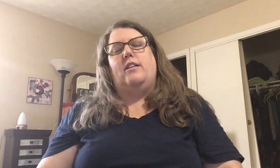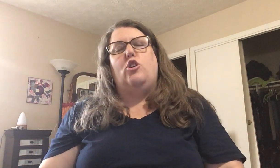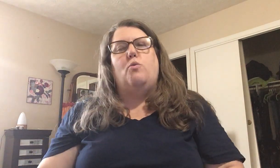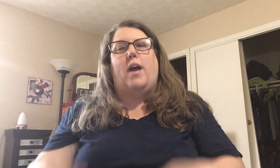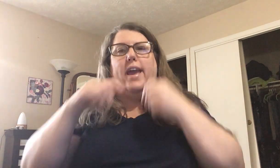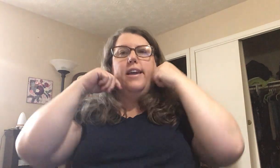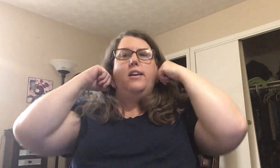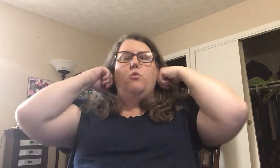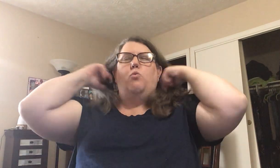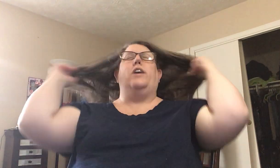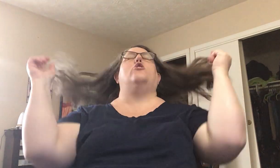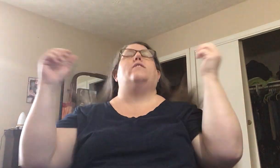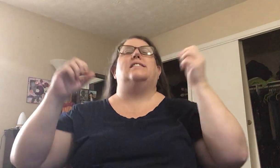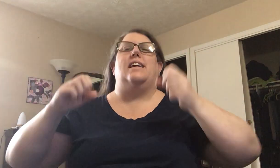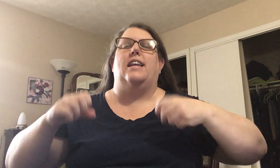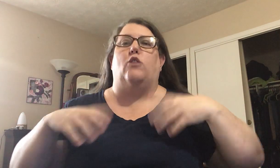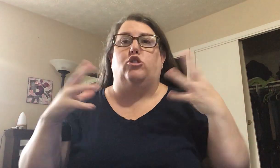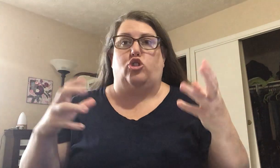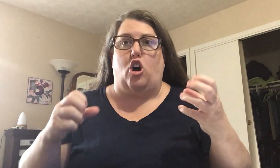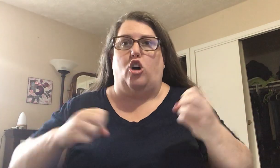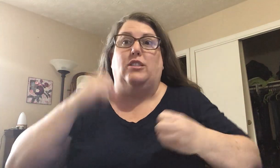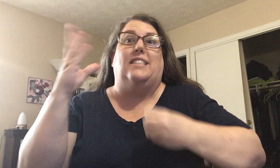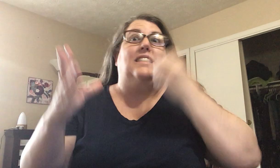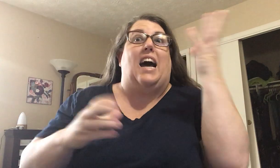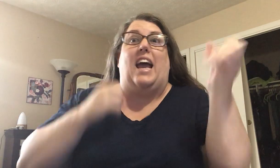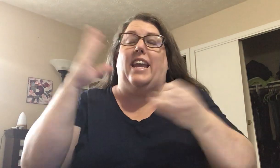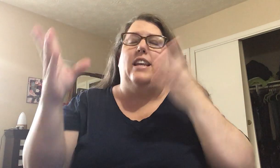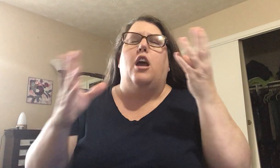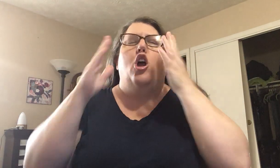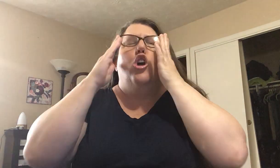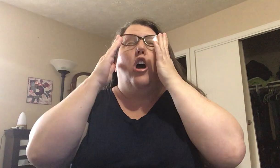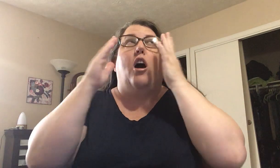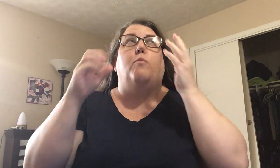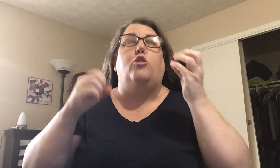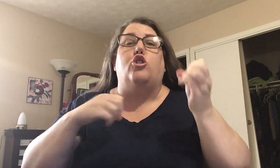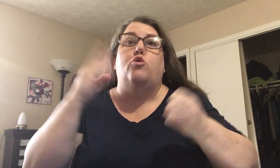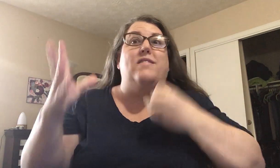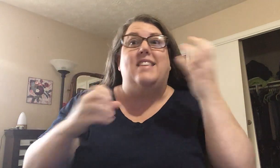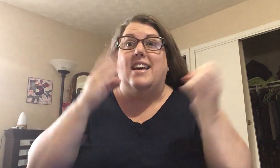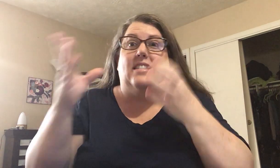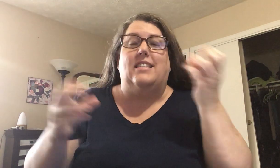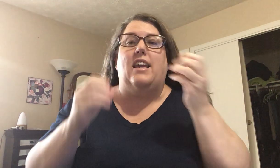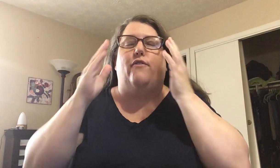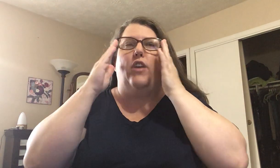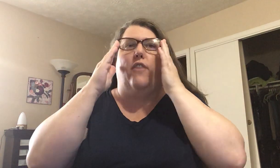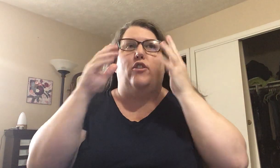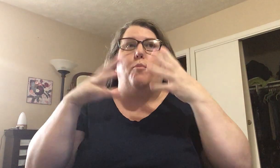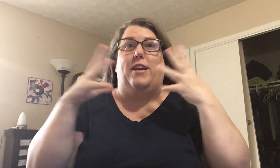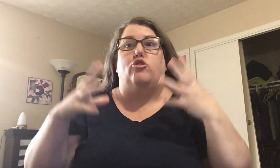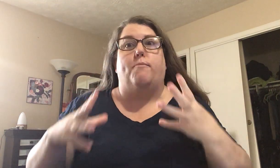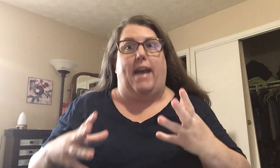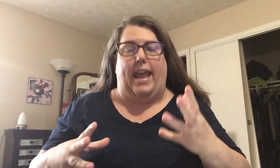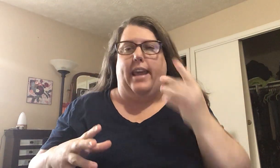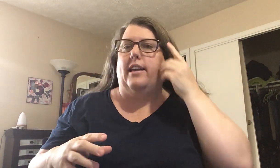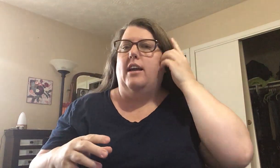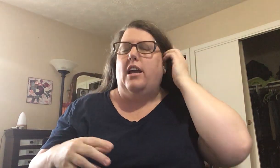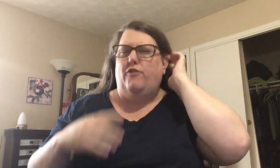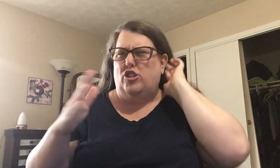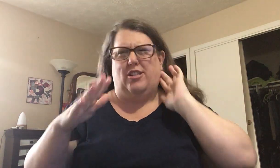new way, we do this in our songs. Sign. You could do this if you're being dramatic. If you're just